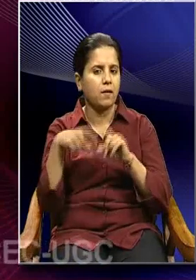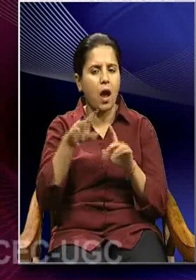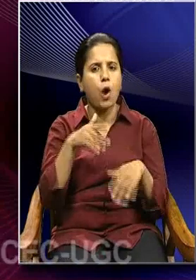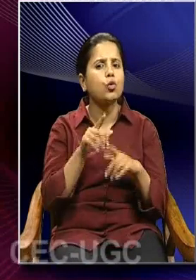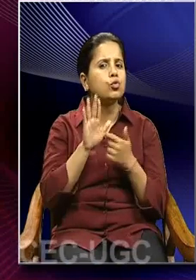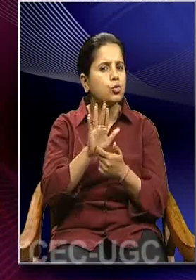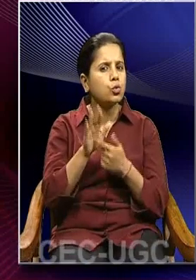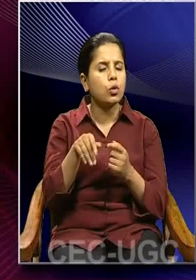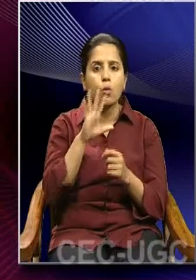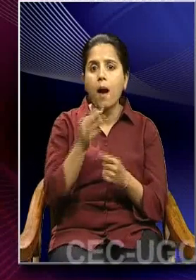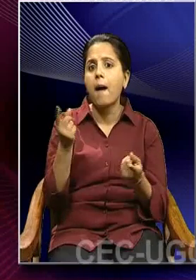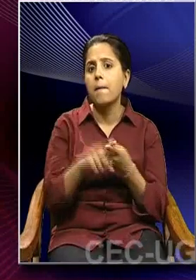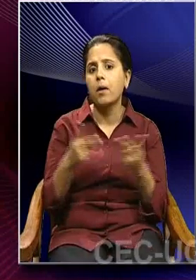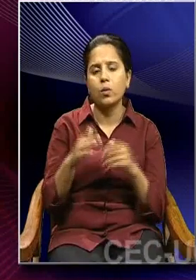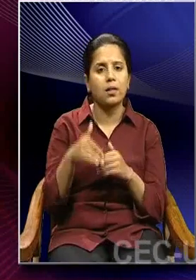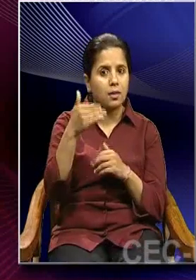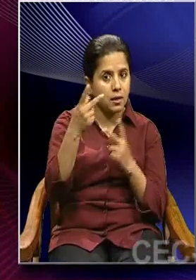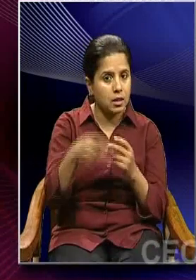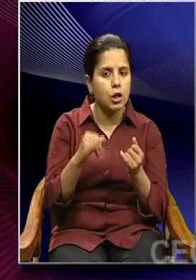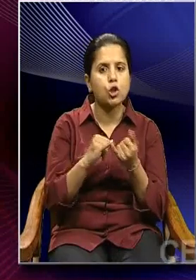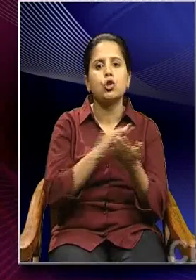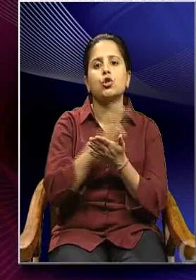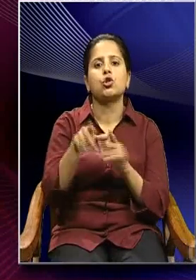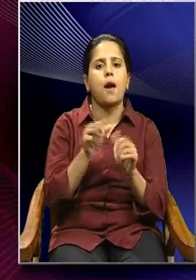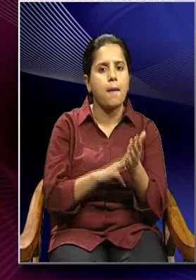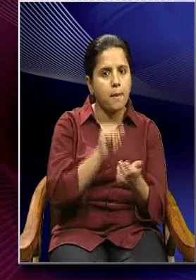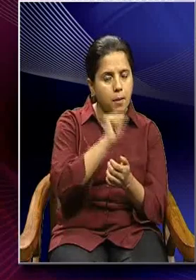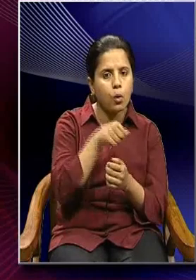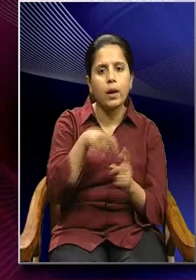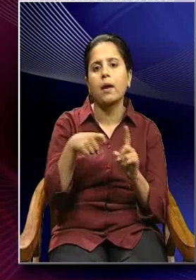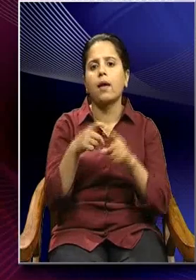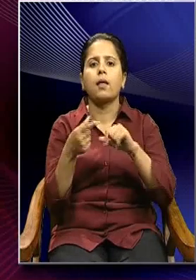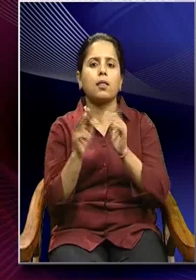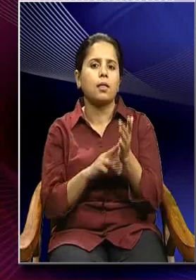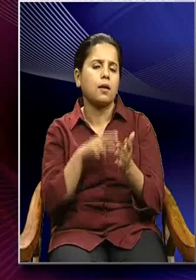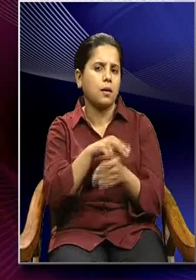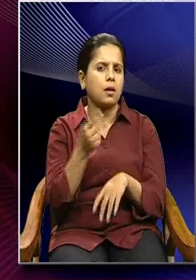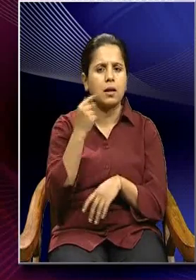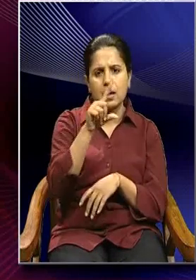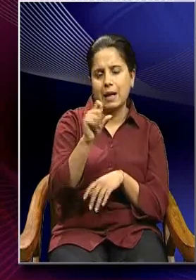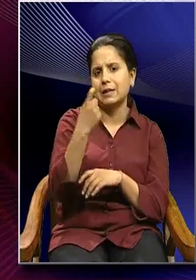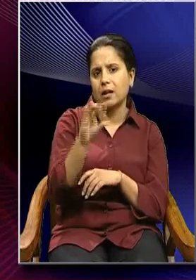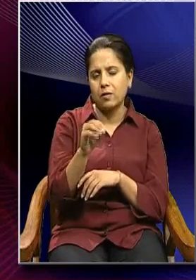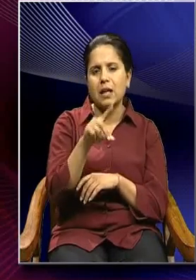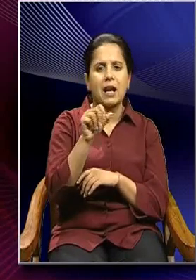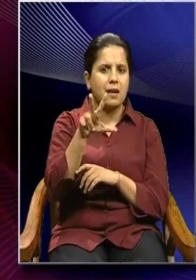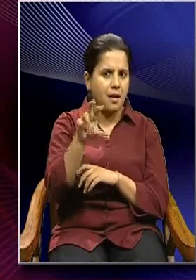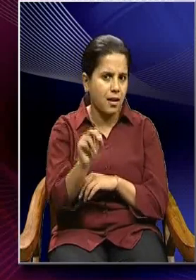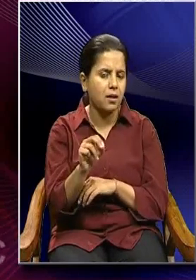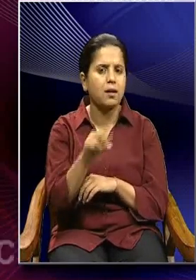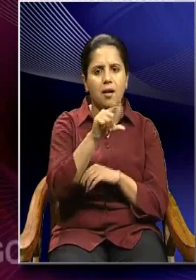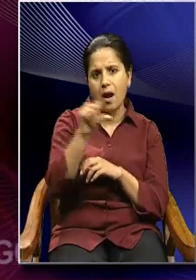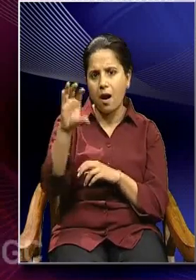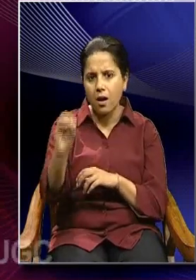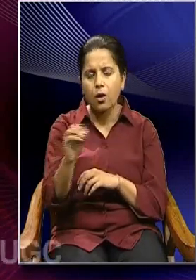the contemporary reality, and thereafter Shyam Benegal, Govindan Nilani, Ketan Mehta, etc. in 1970s, 80s and 90s,